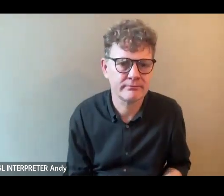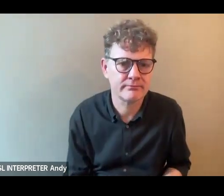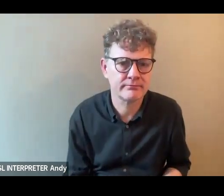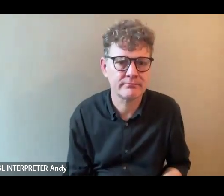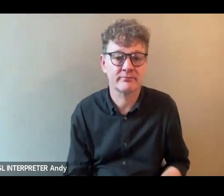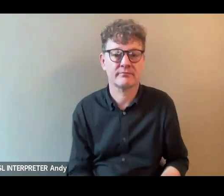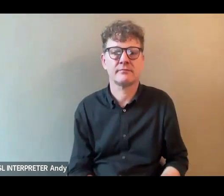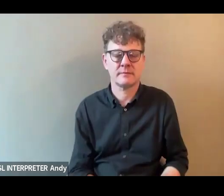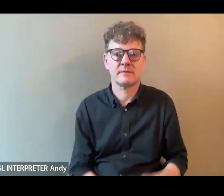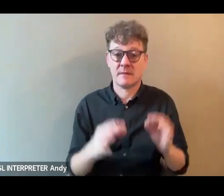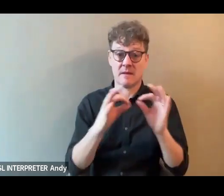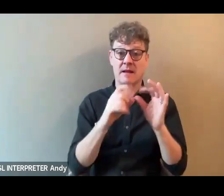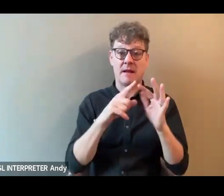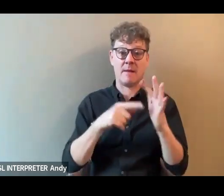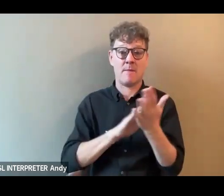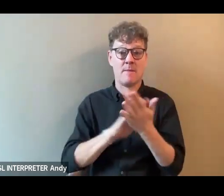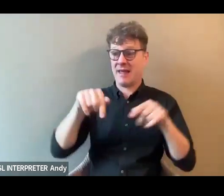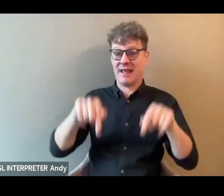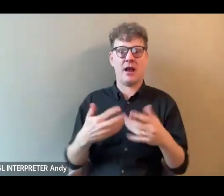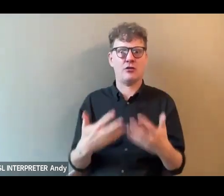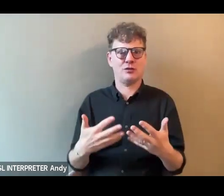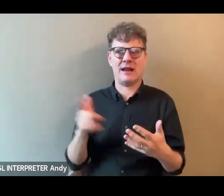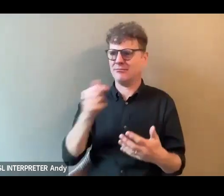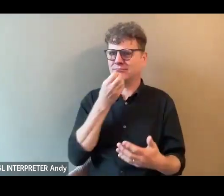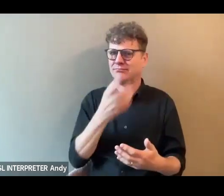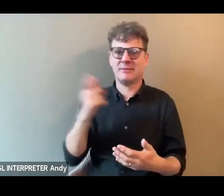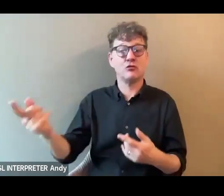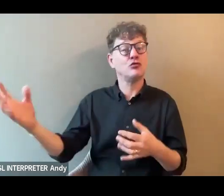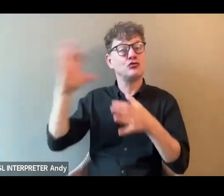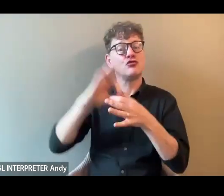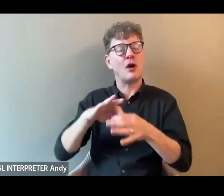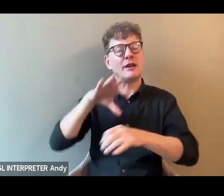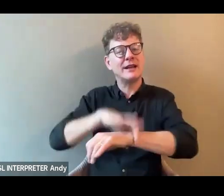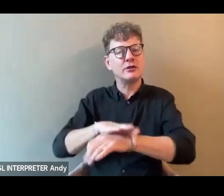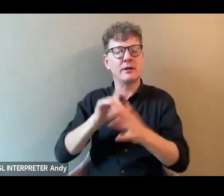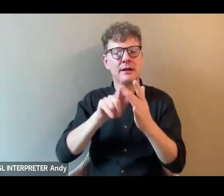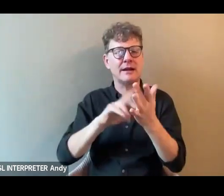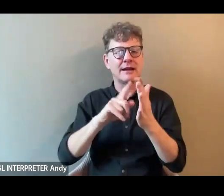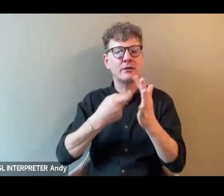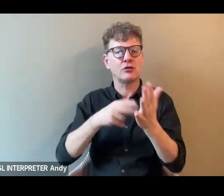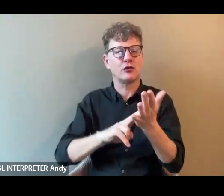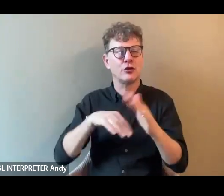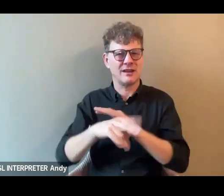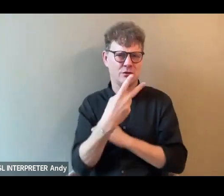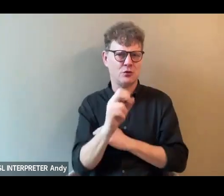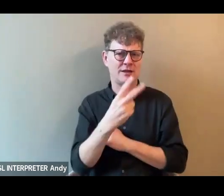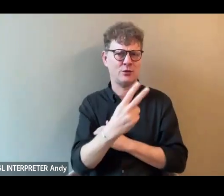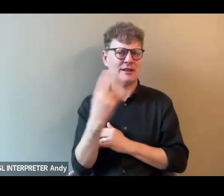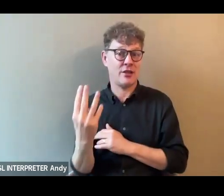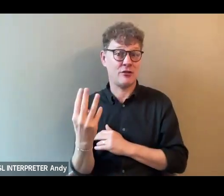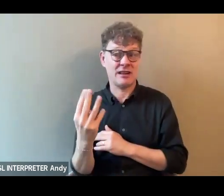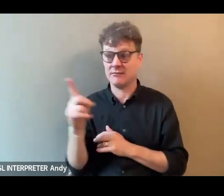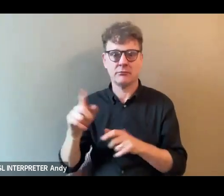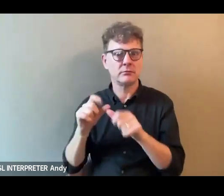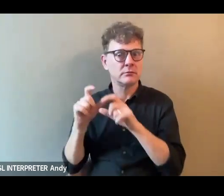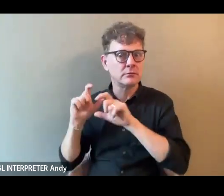Beth today, who has an incredible story. Beth joined us as an intern in 2023, and is still